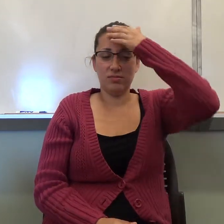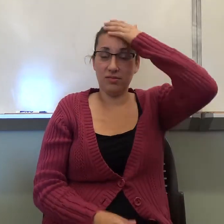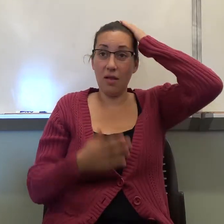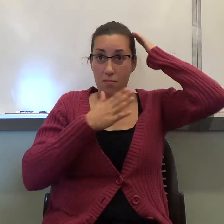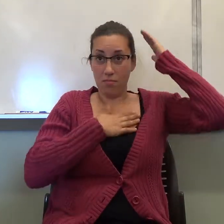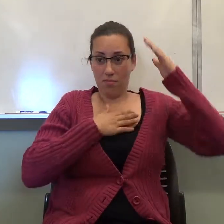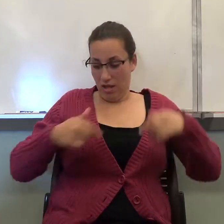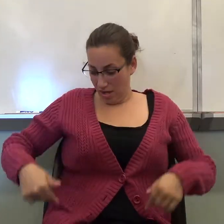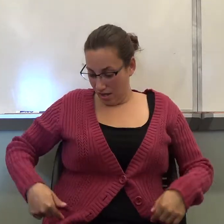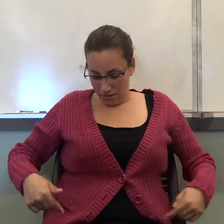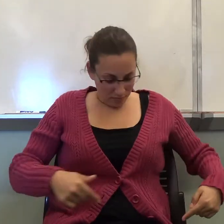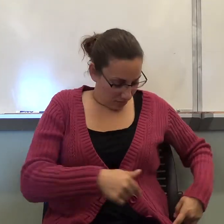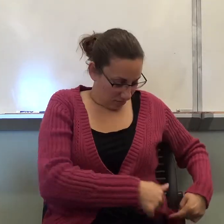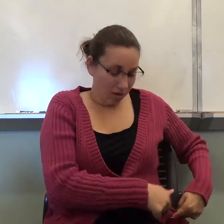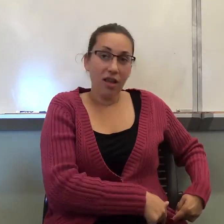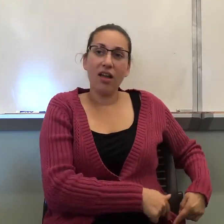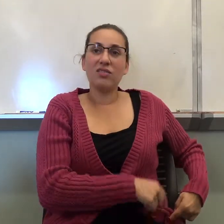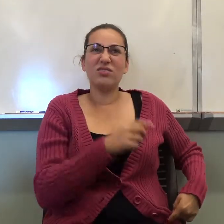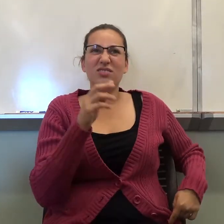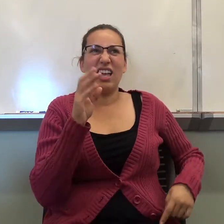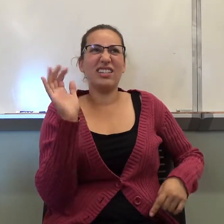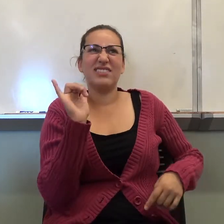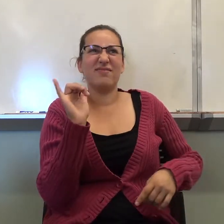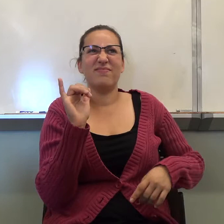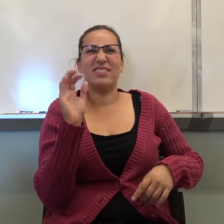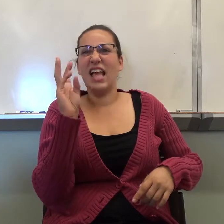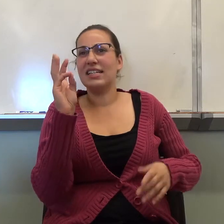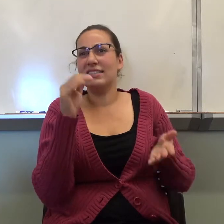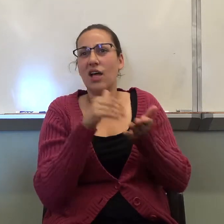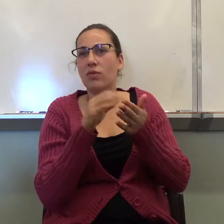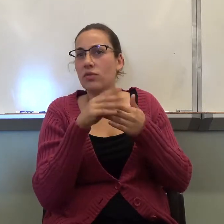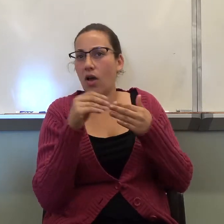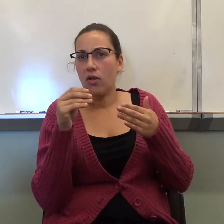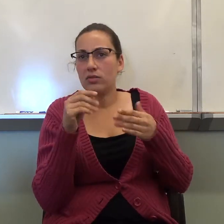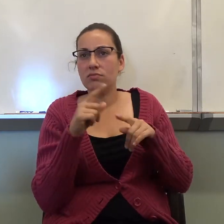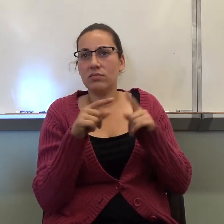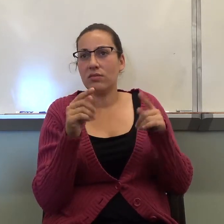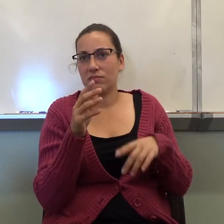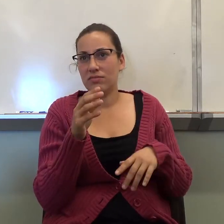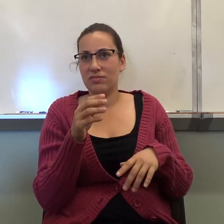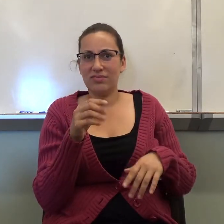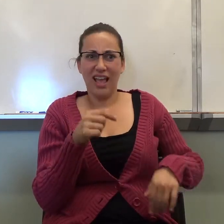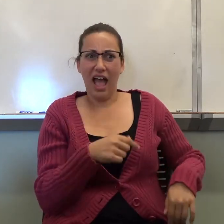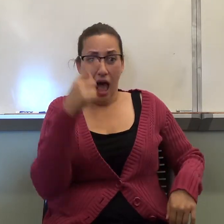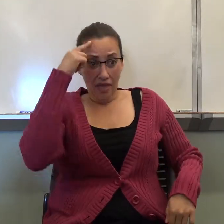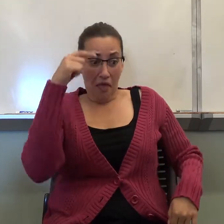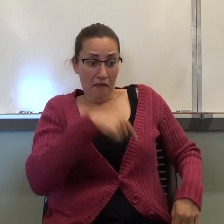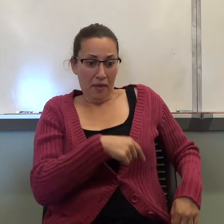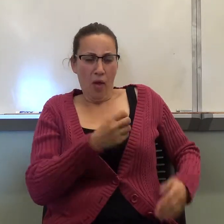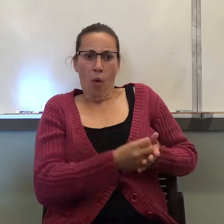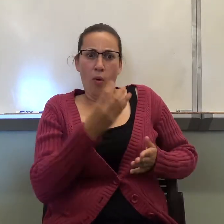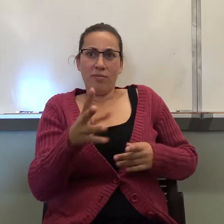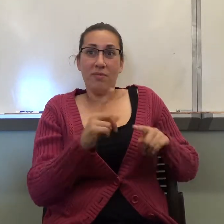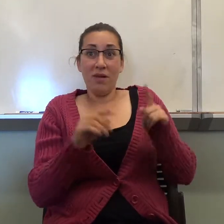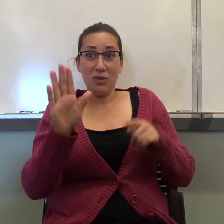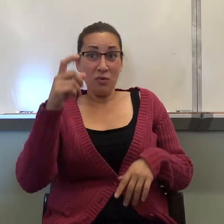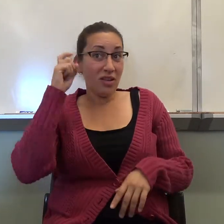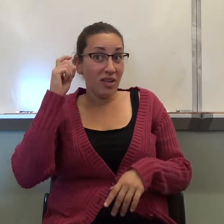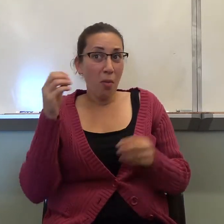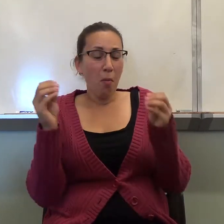Finally, we get to do the multiplication. That's lower than exponent. Exponent has to come first. Okay? And therefore,